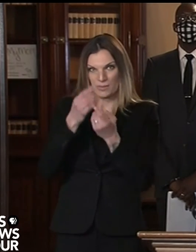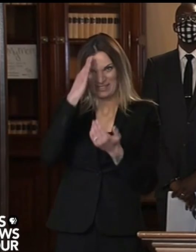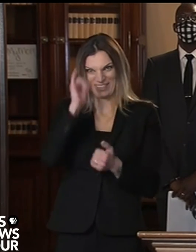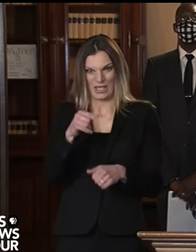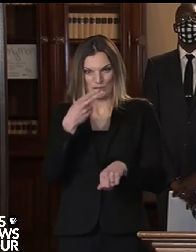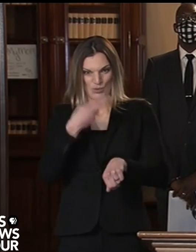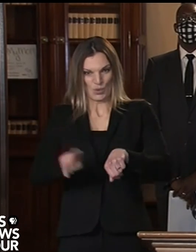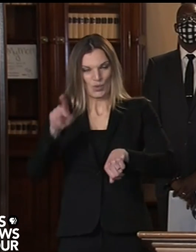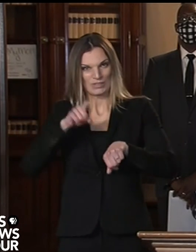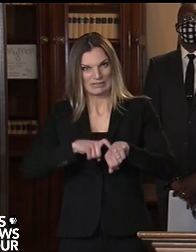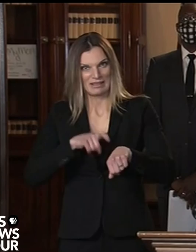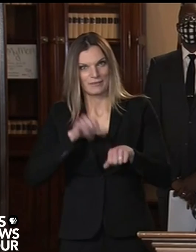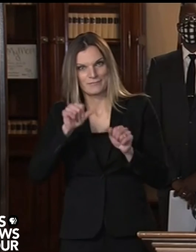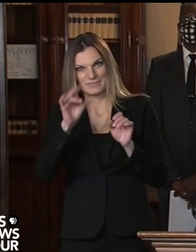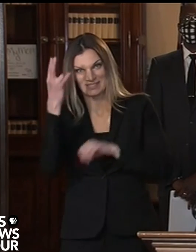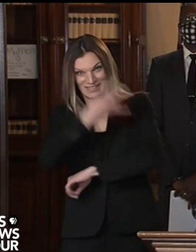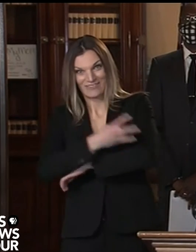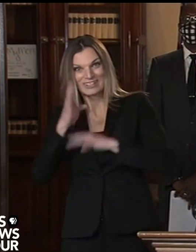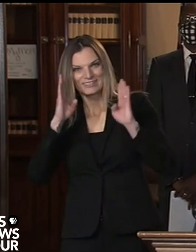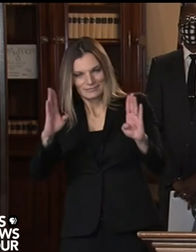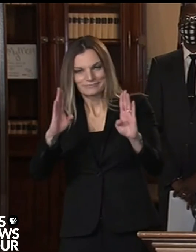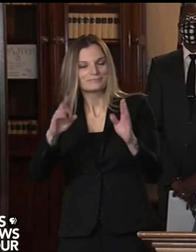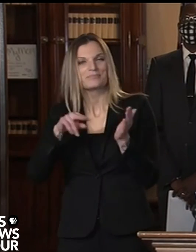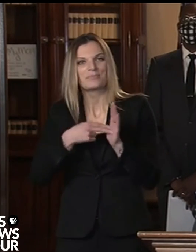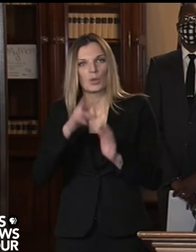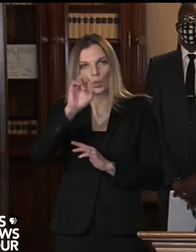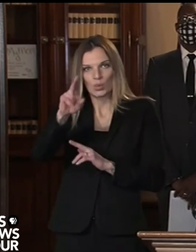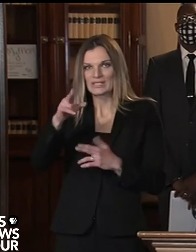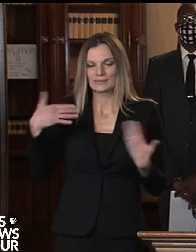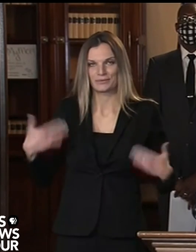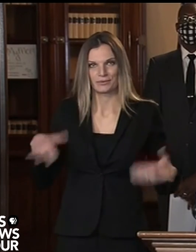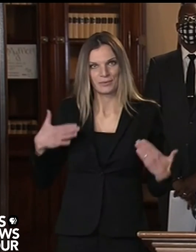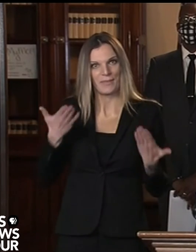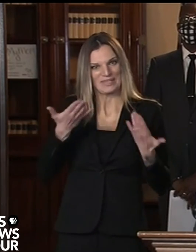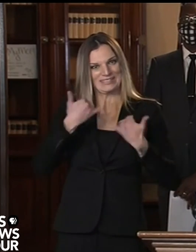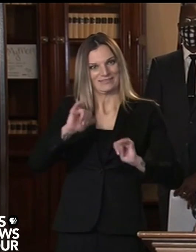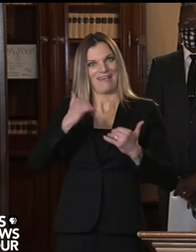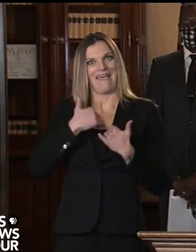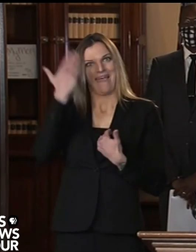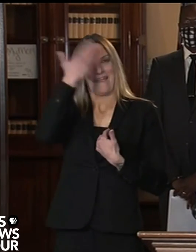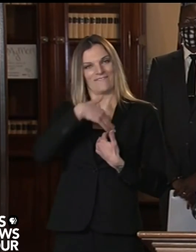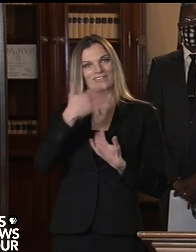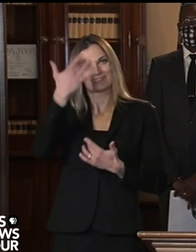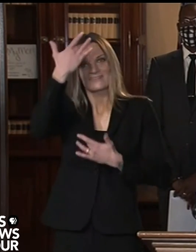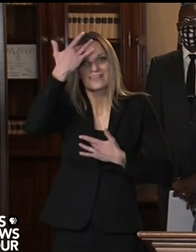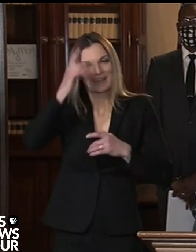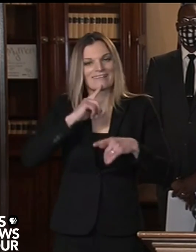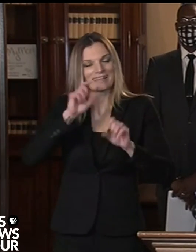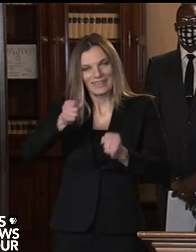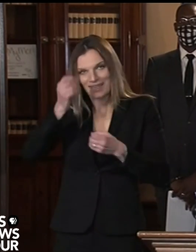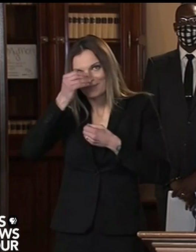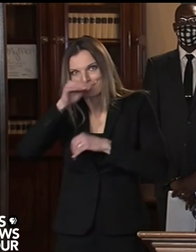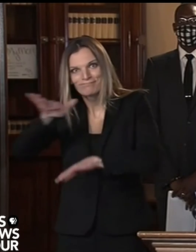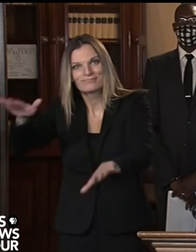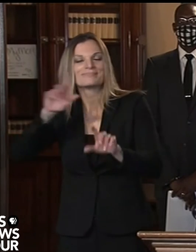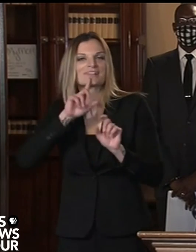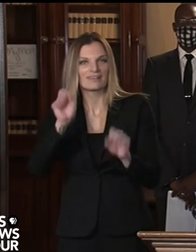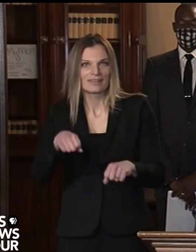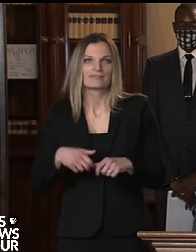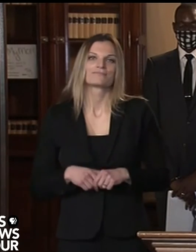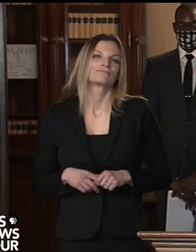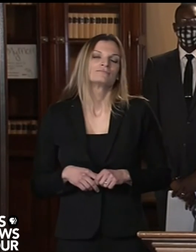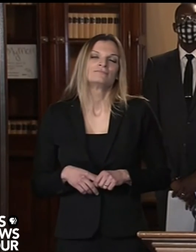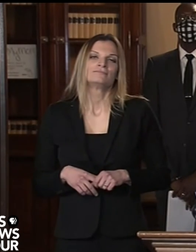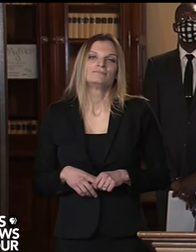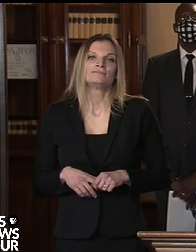time frame of that quarantine, the more risk there is for someone to still have the disease and spread it to others. And we also have to make